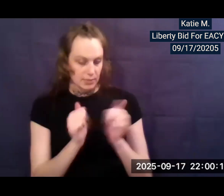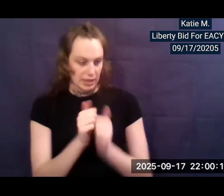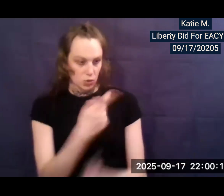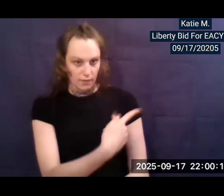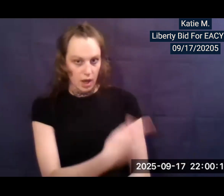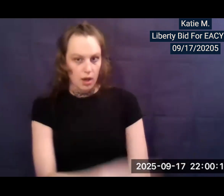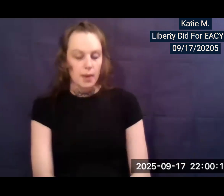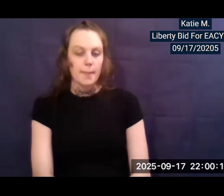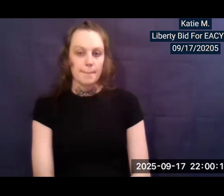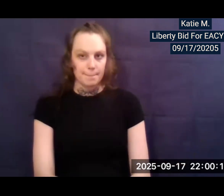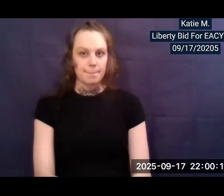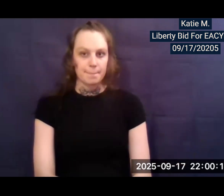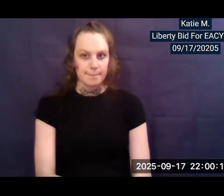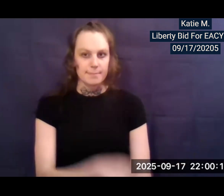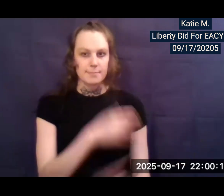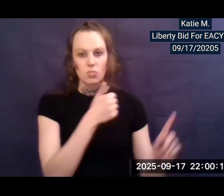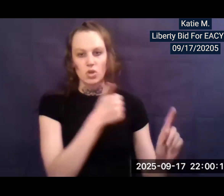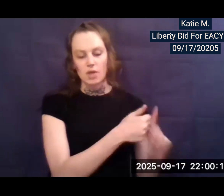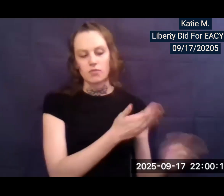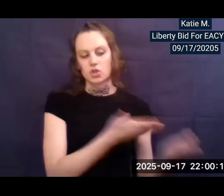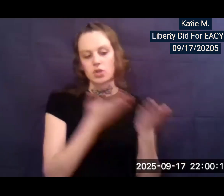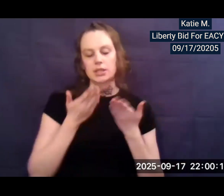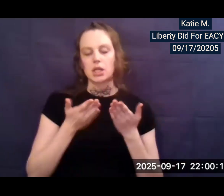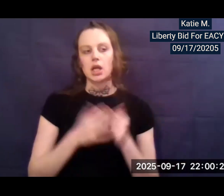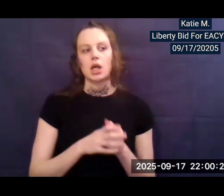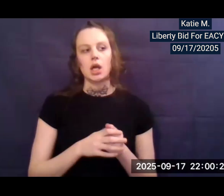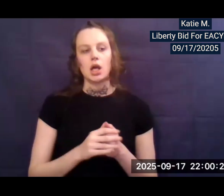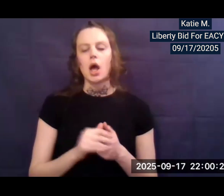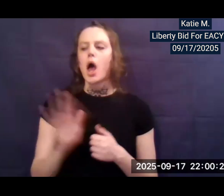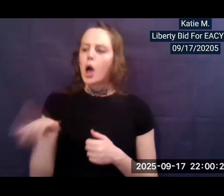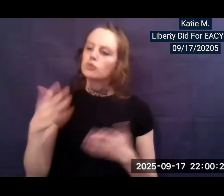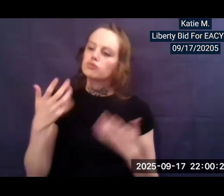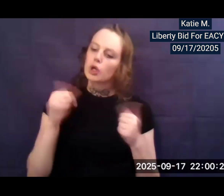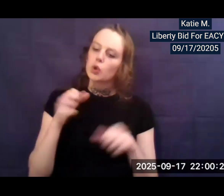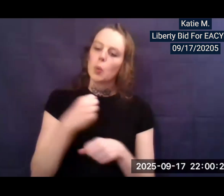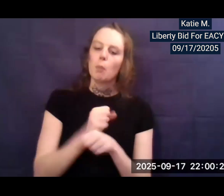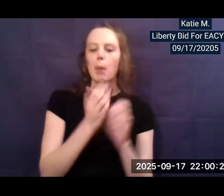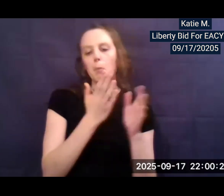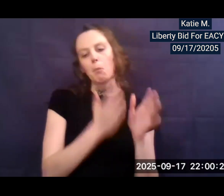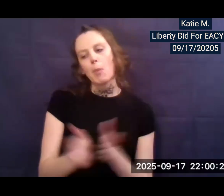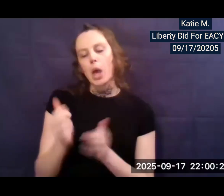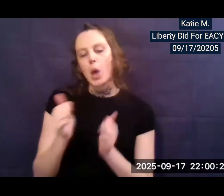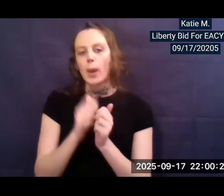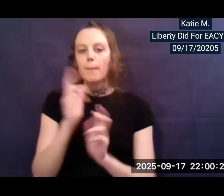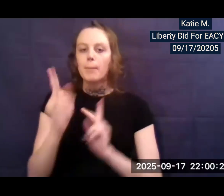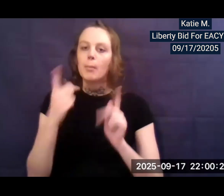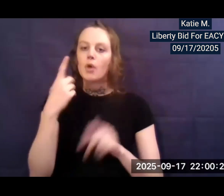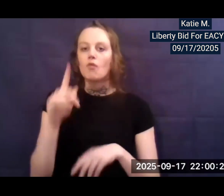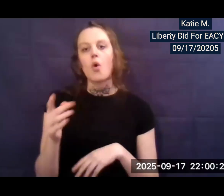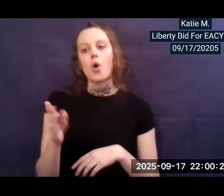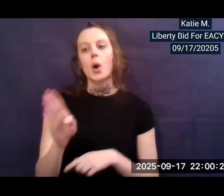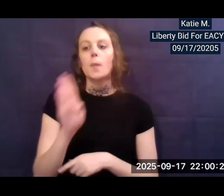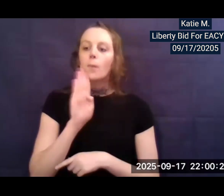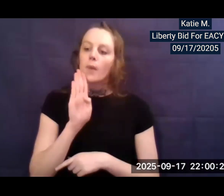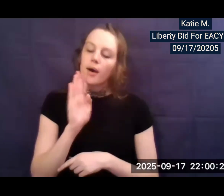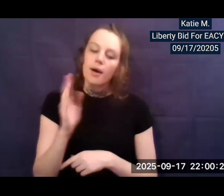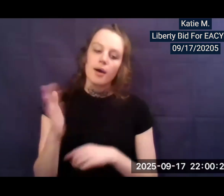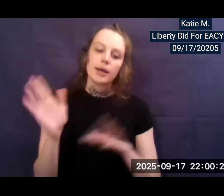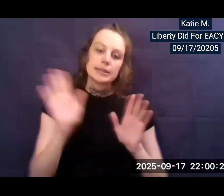She was like suggesting things to me, like she was like, try to make plans with people, like with women for brunch on Sunday, so that like